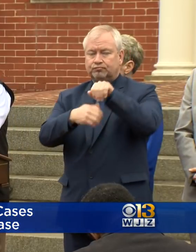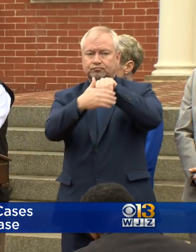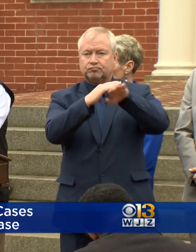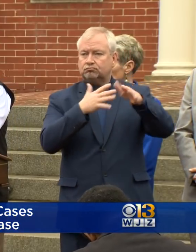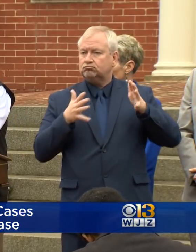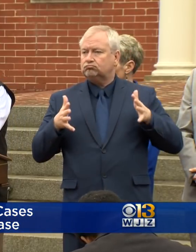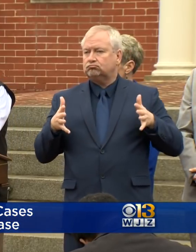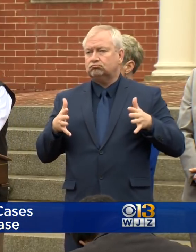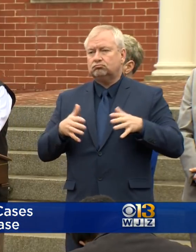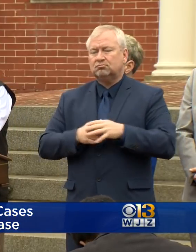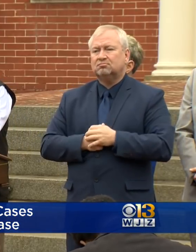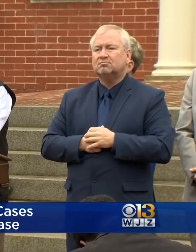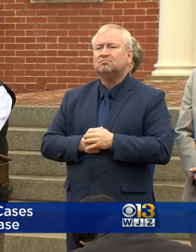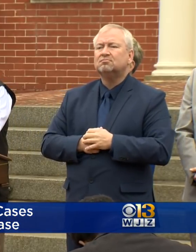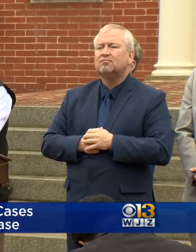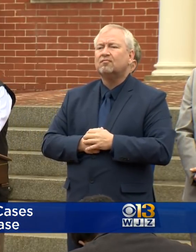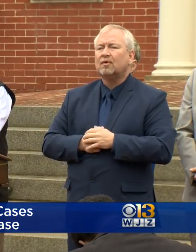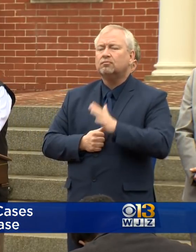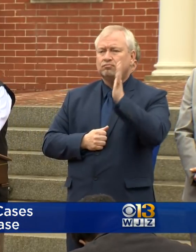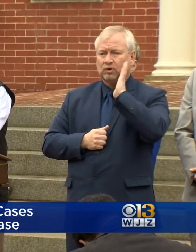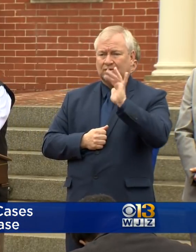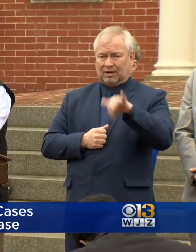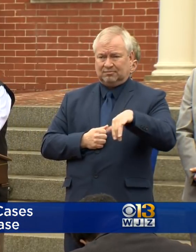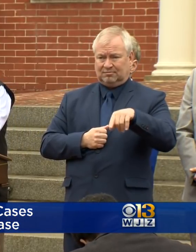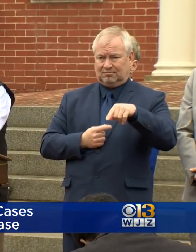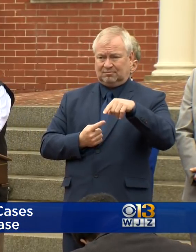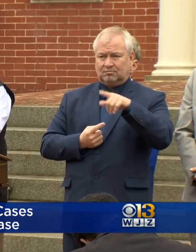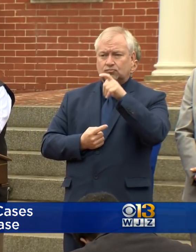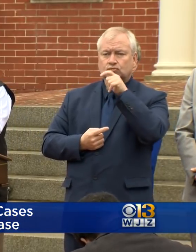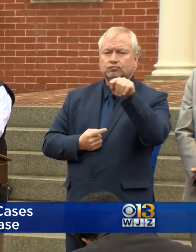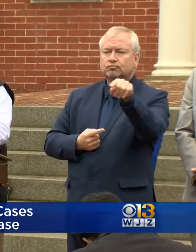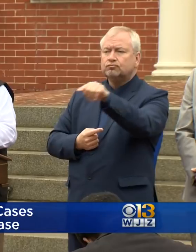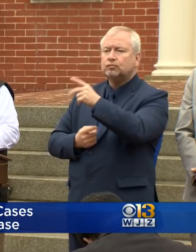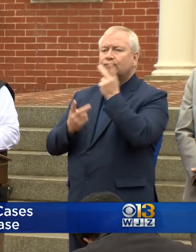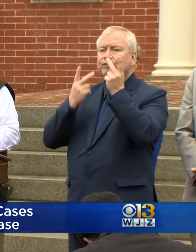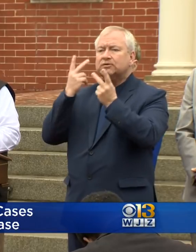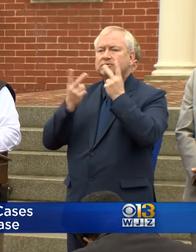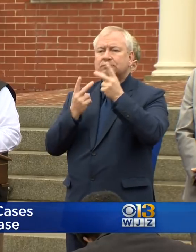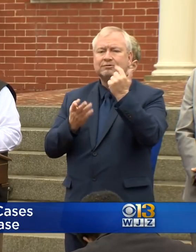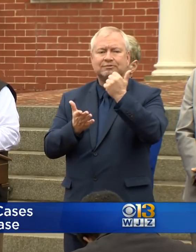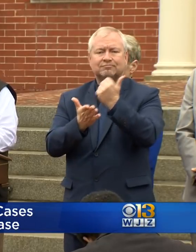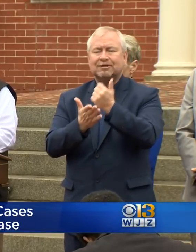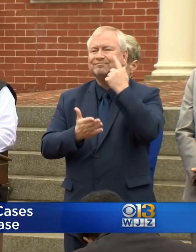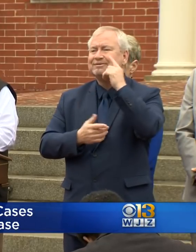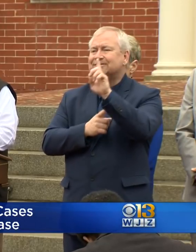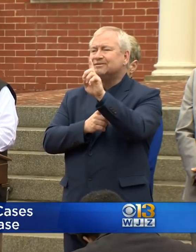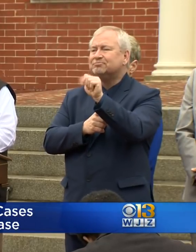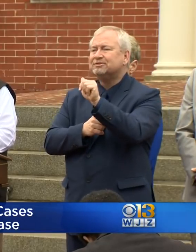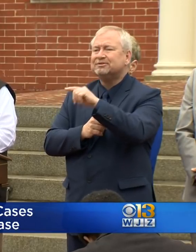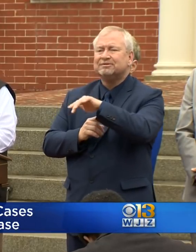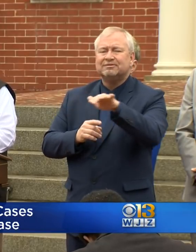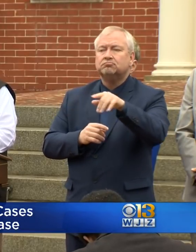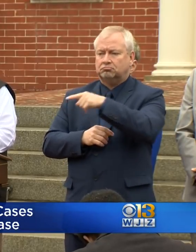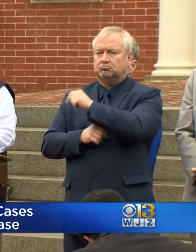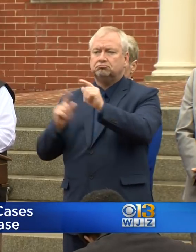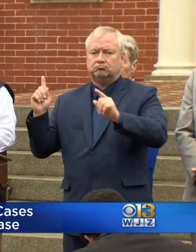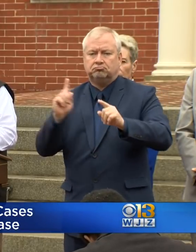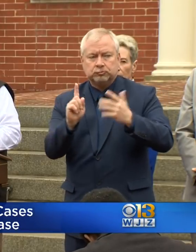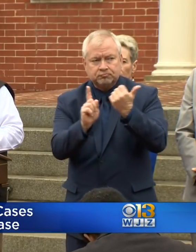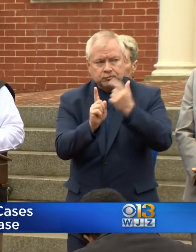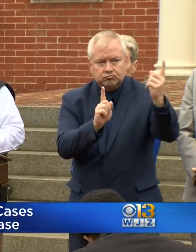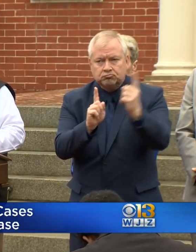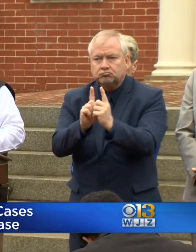be made for those visitors who are assisting disabled passengers. No one else will be granted